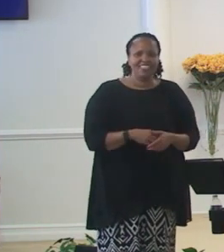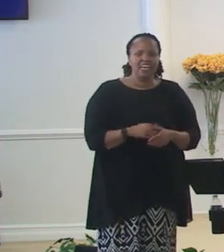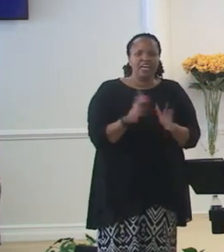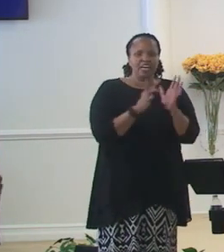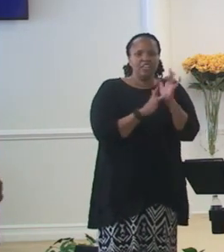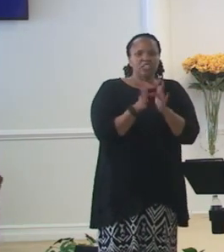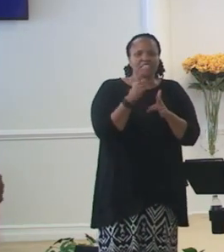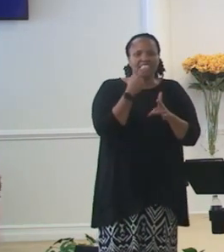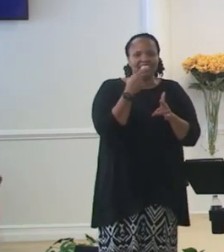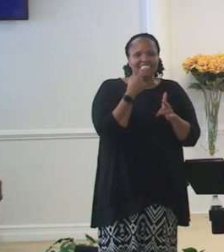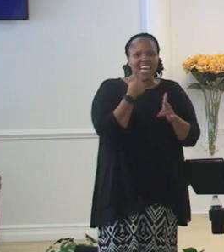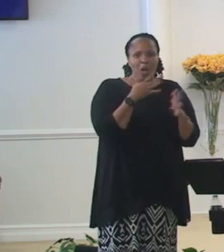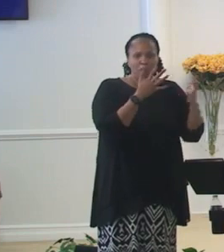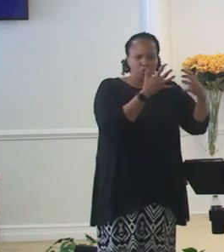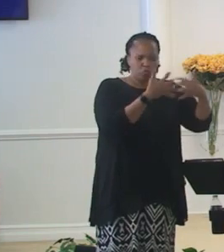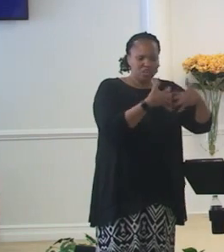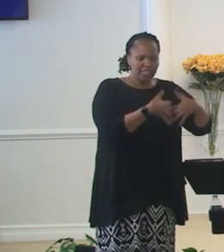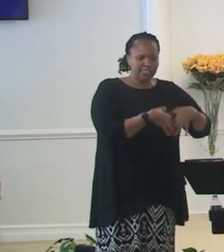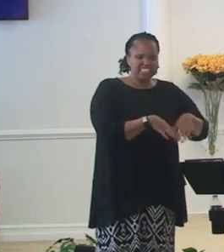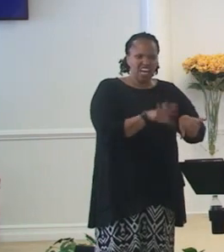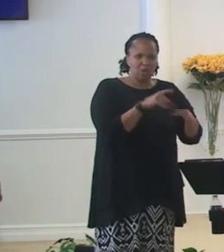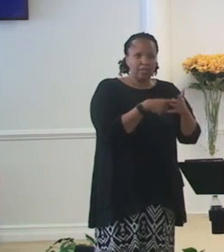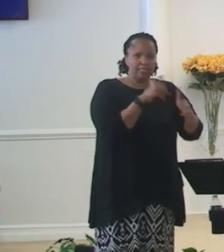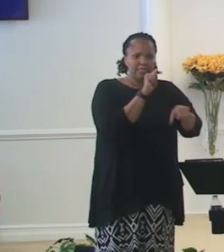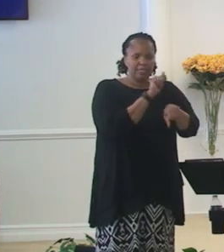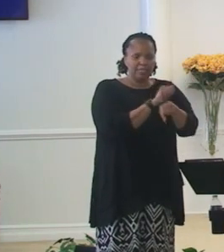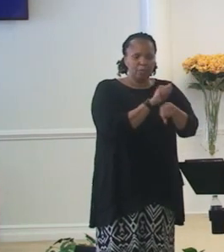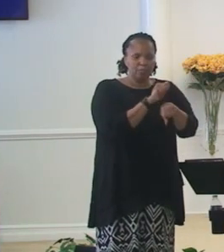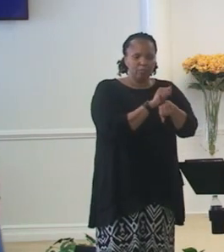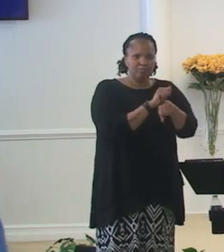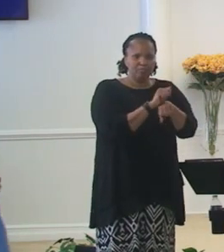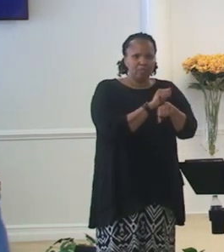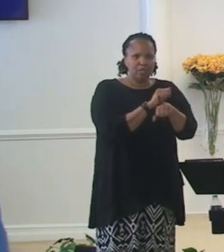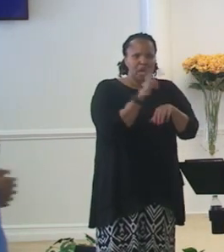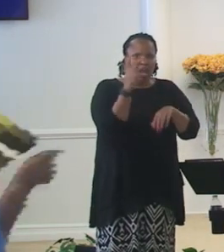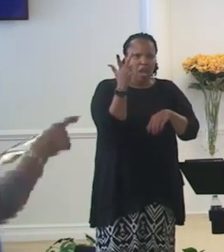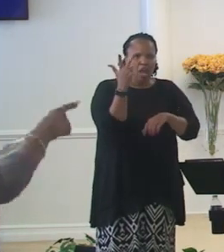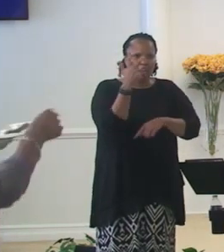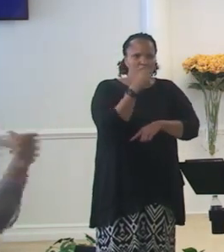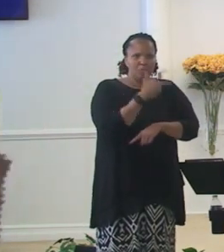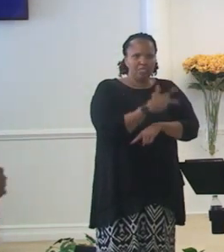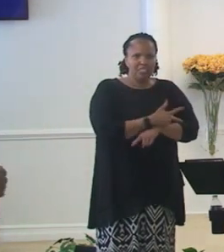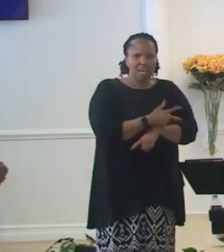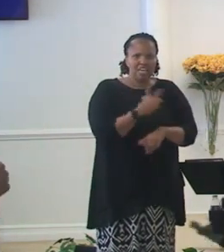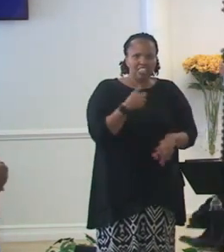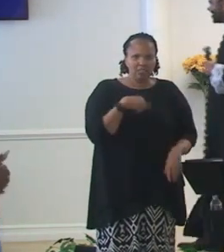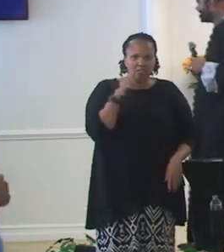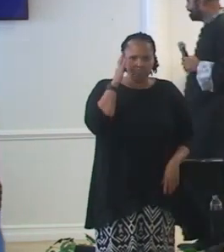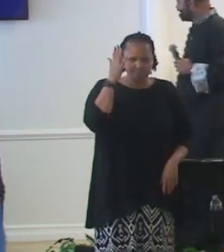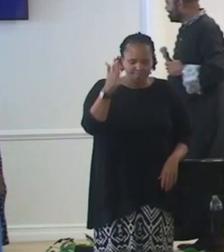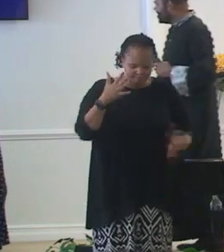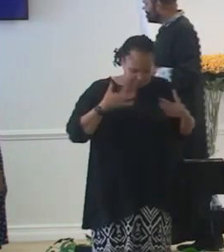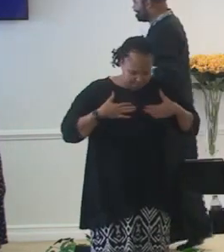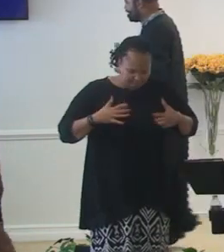Jesus says, break down this temple. Yeah. And in 3 days.